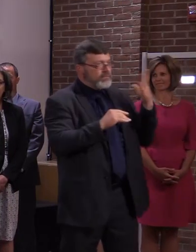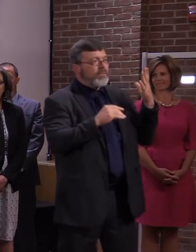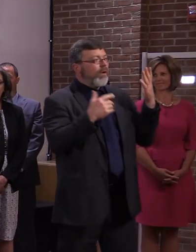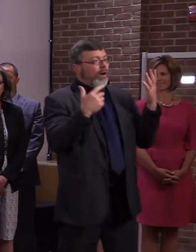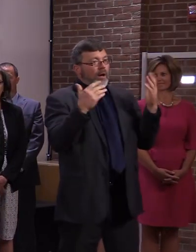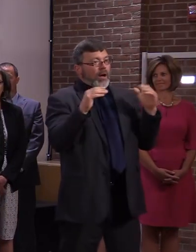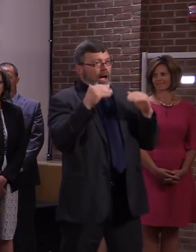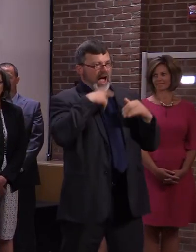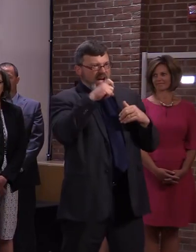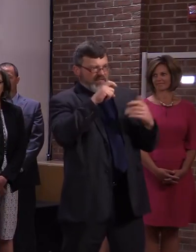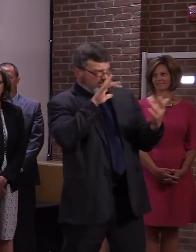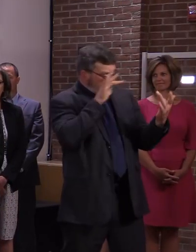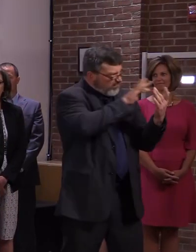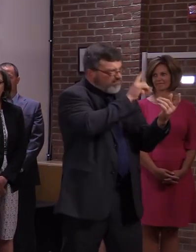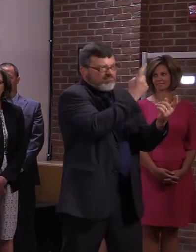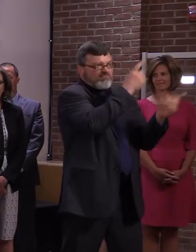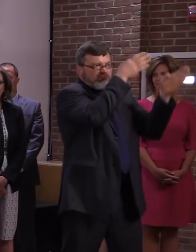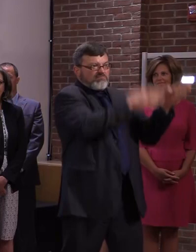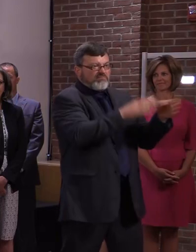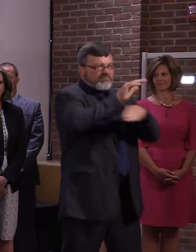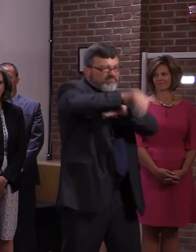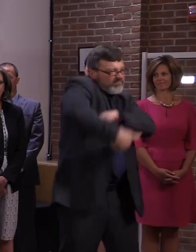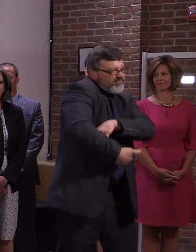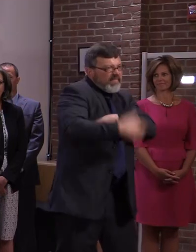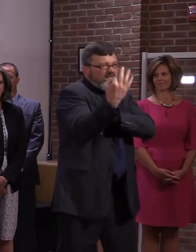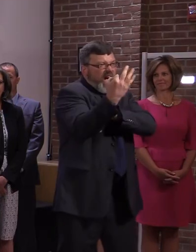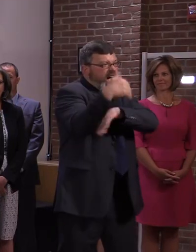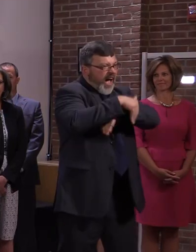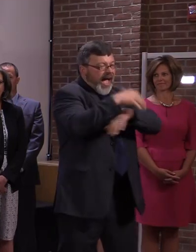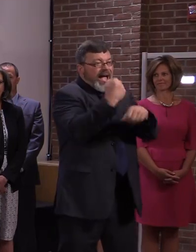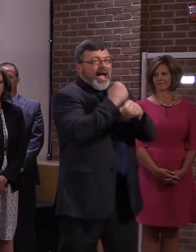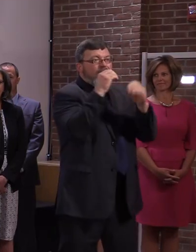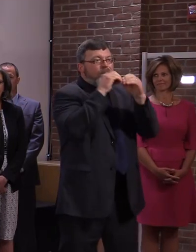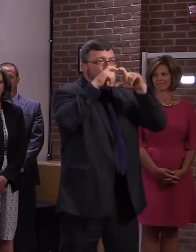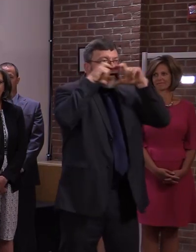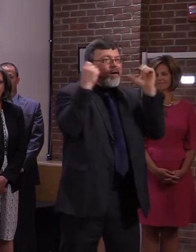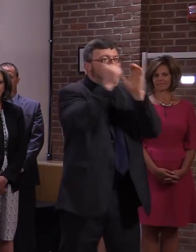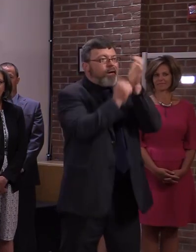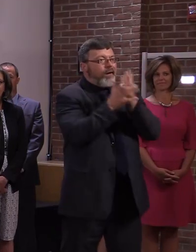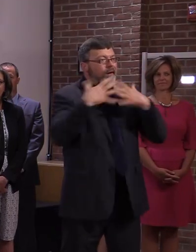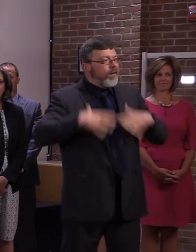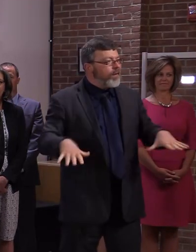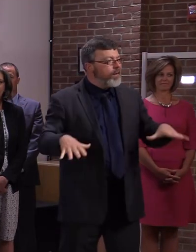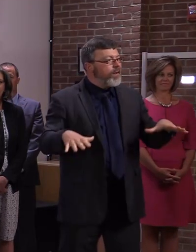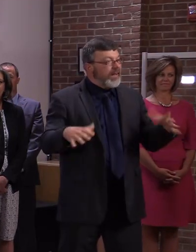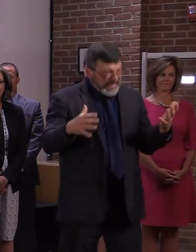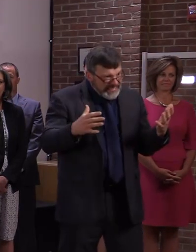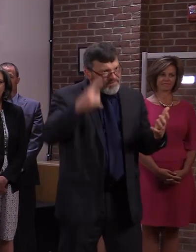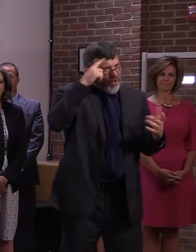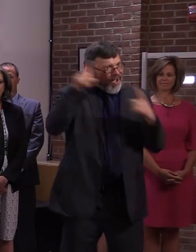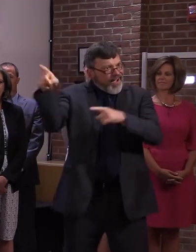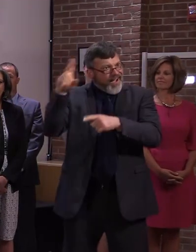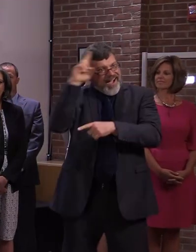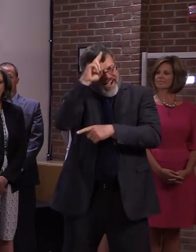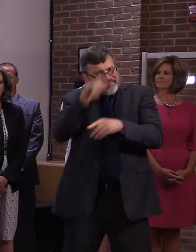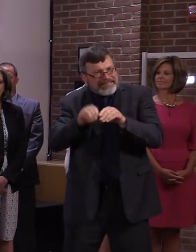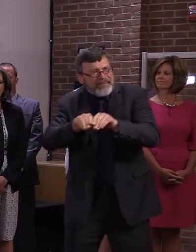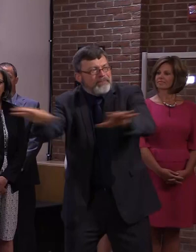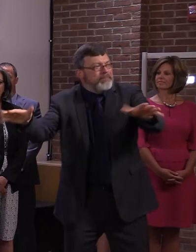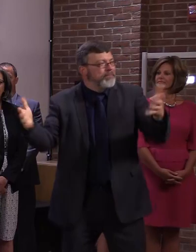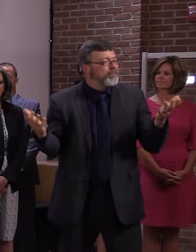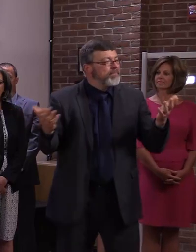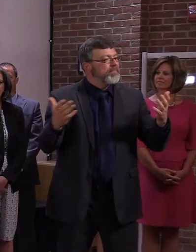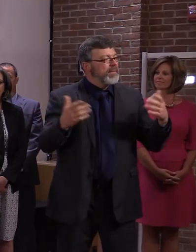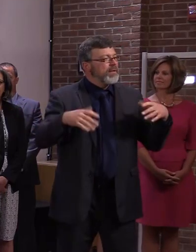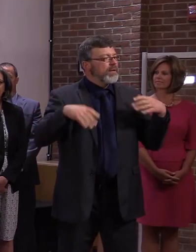o'clock on a Friday night in hopes of getting enough PPE for our healthcare workers. There was also a